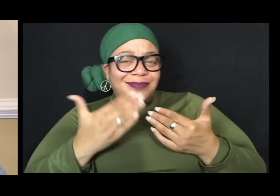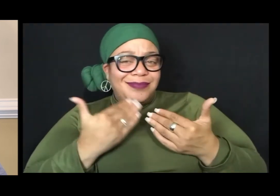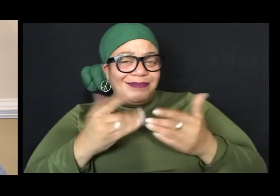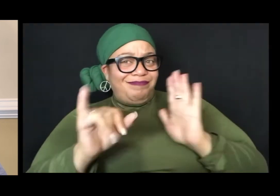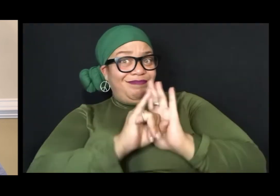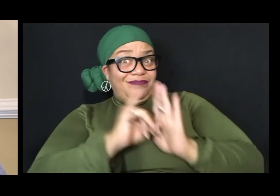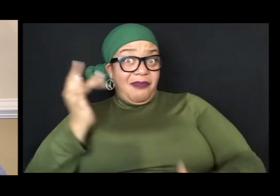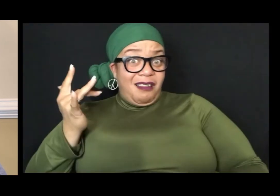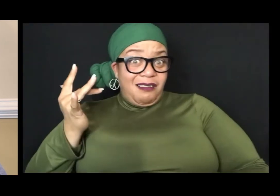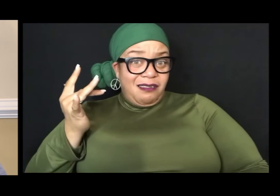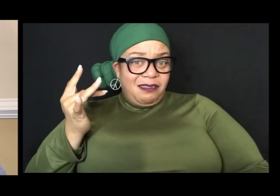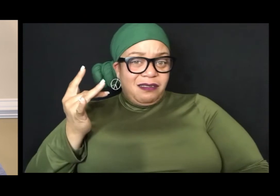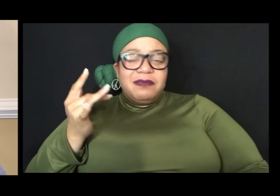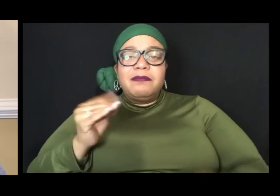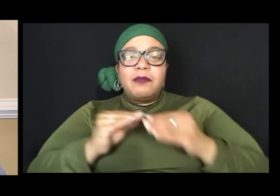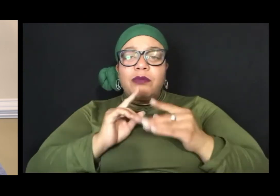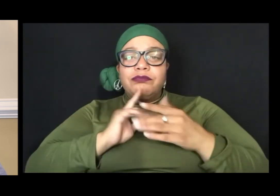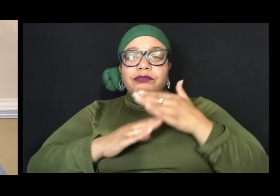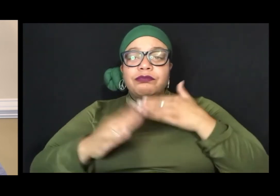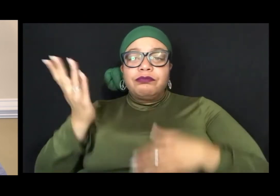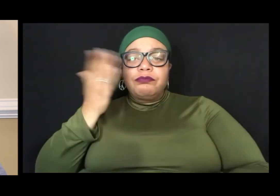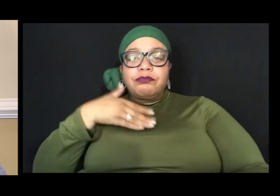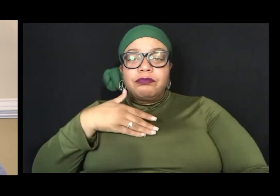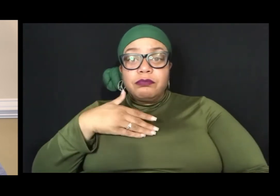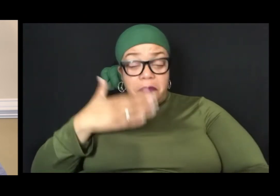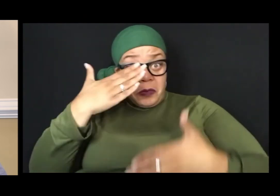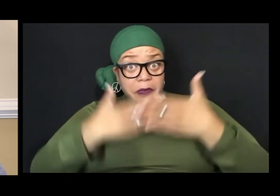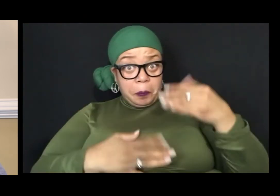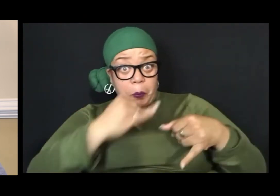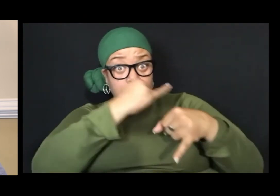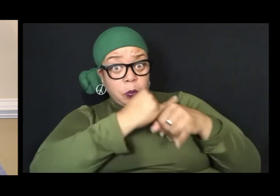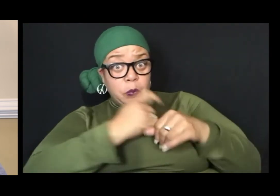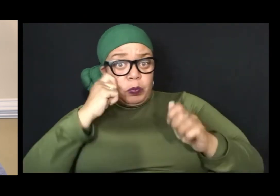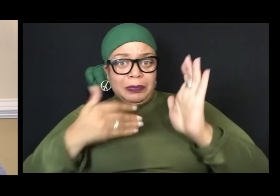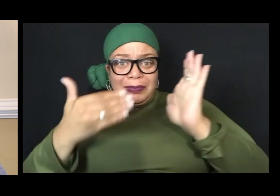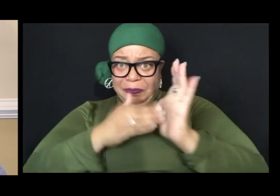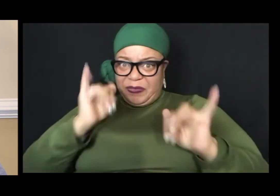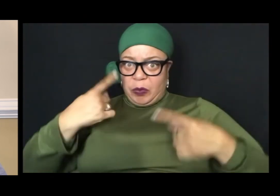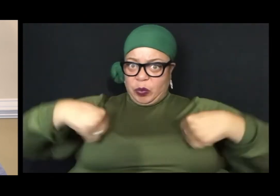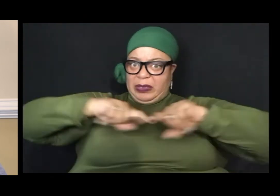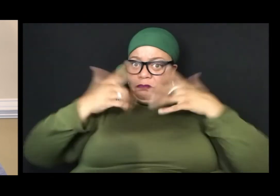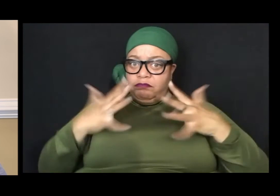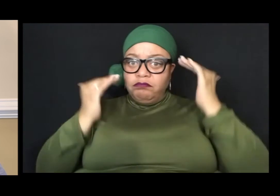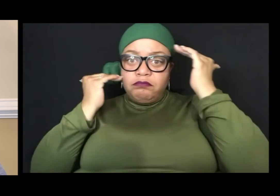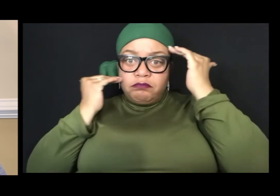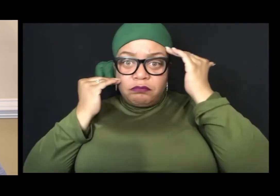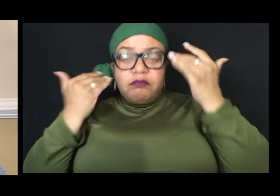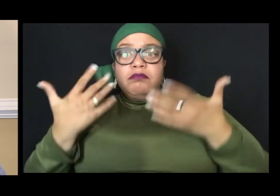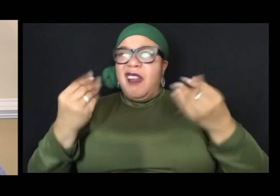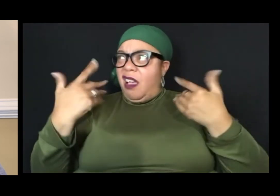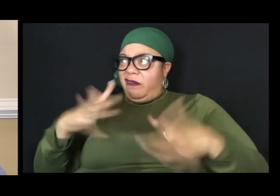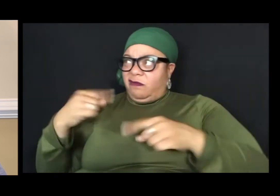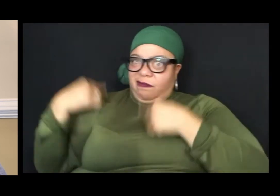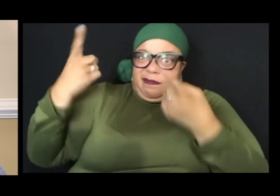identify because it's more subtle. Some of the institutional racism that we know and have known to